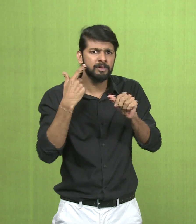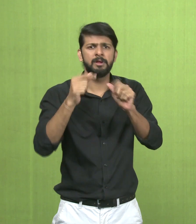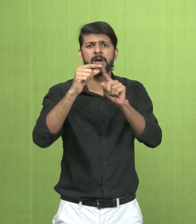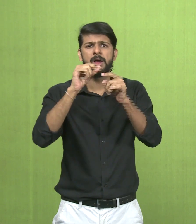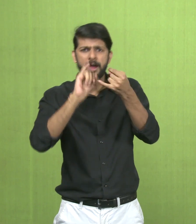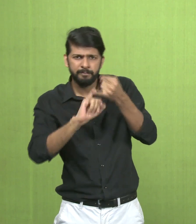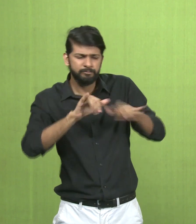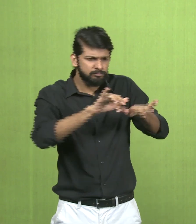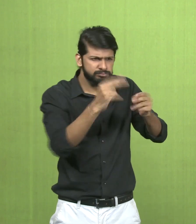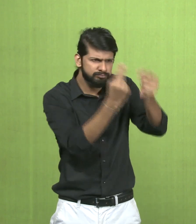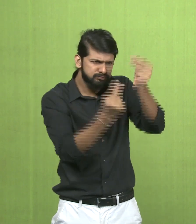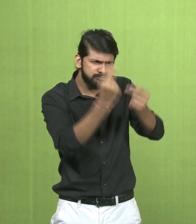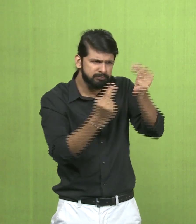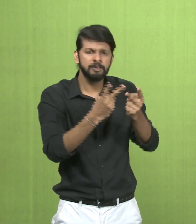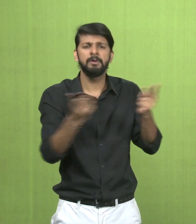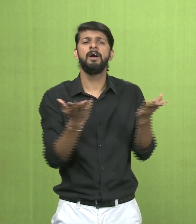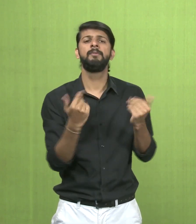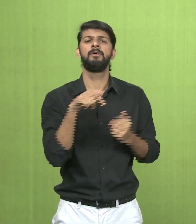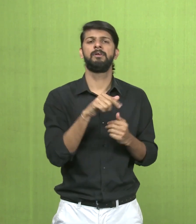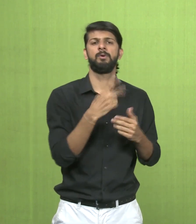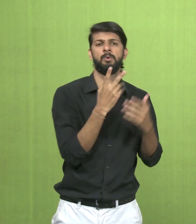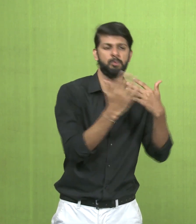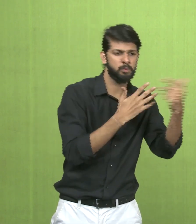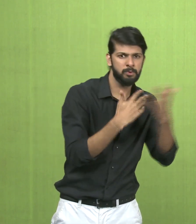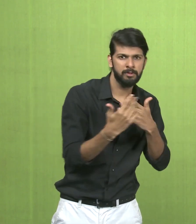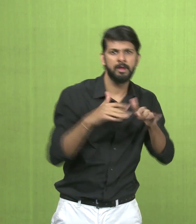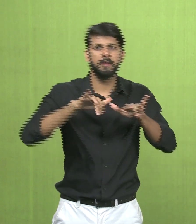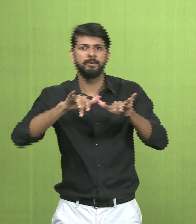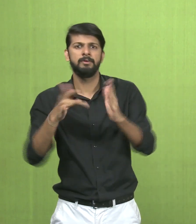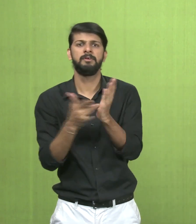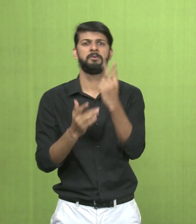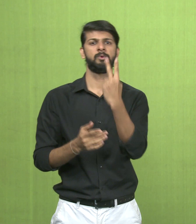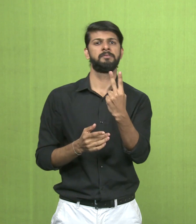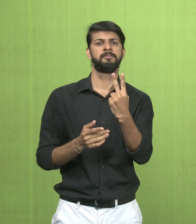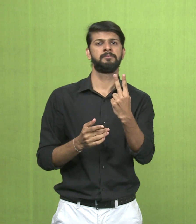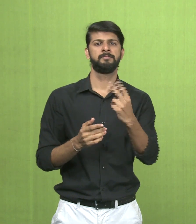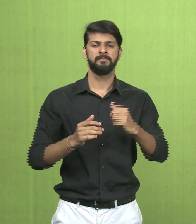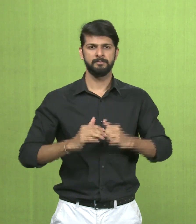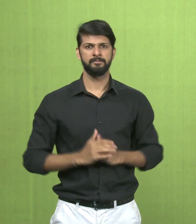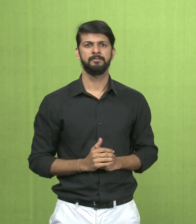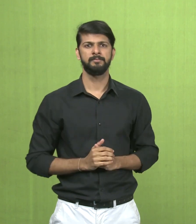using technology like Adobe, Photoshop, etc. So, there are two mediums, manual and digital